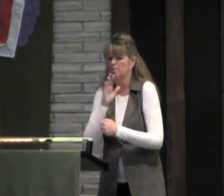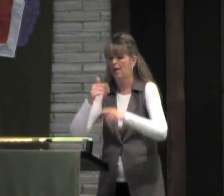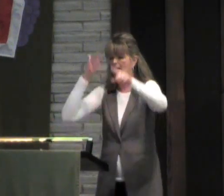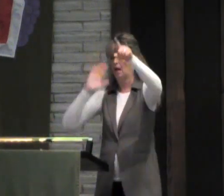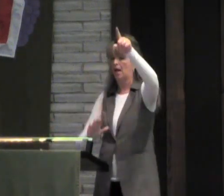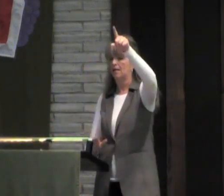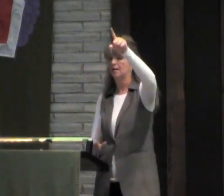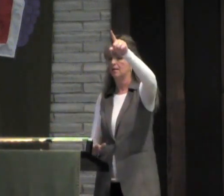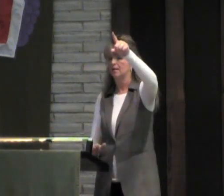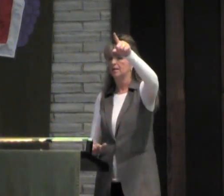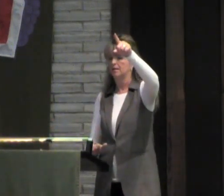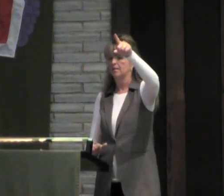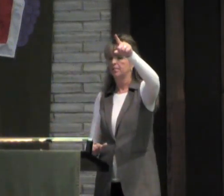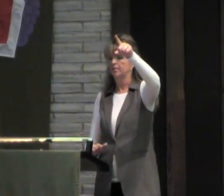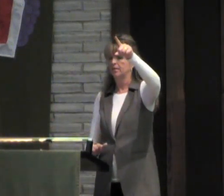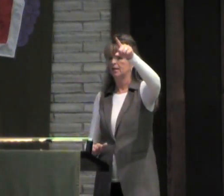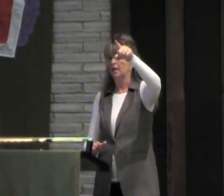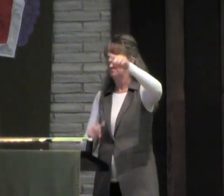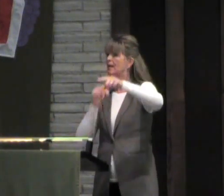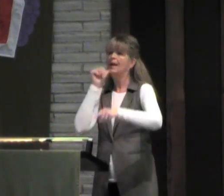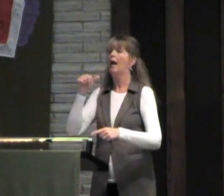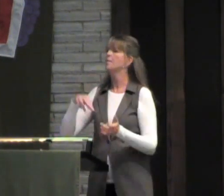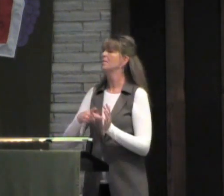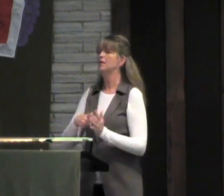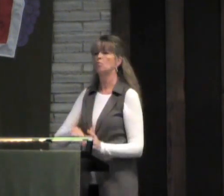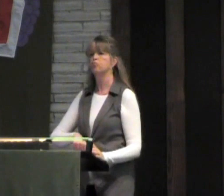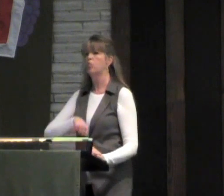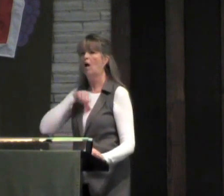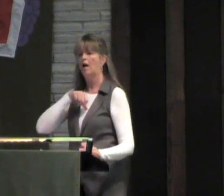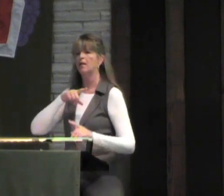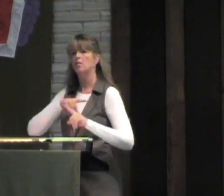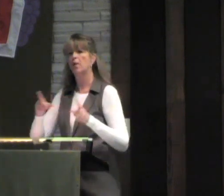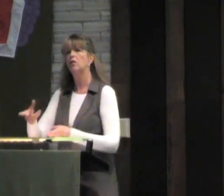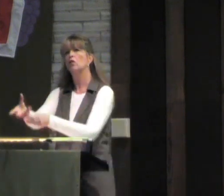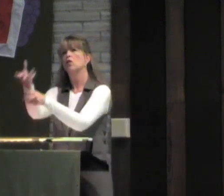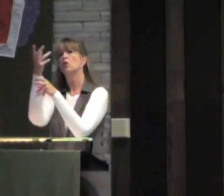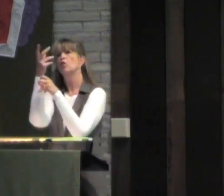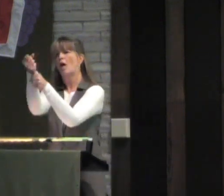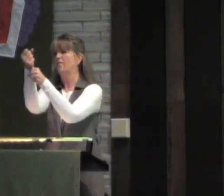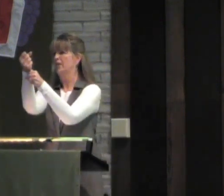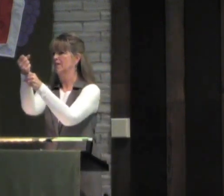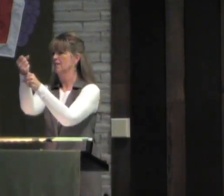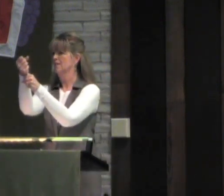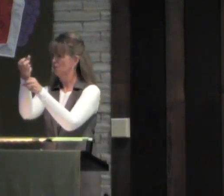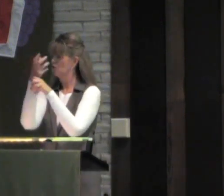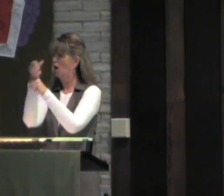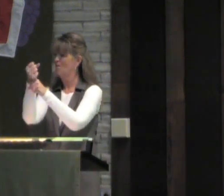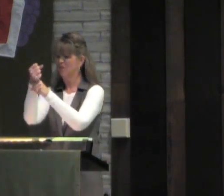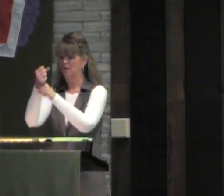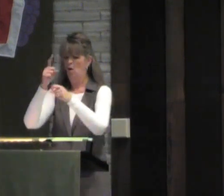worth, and I am loved by God. It doesn't mean it's pride, it's